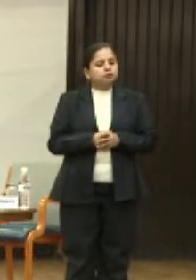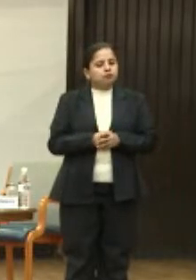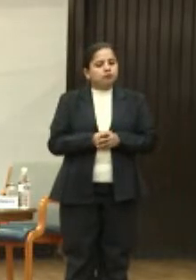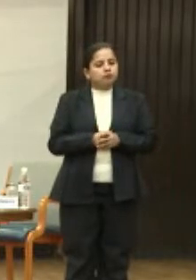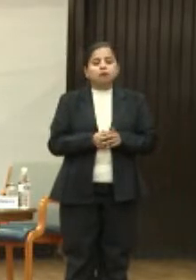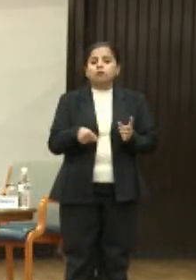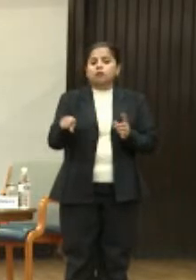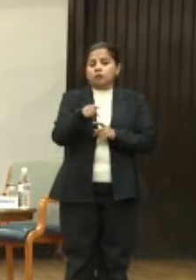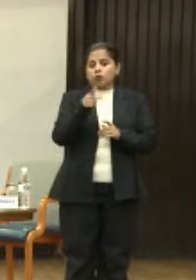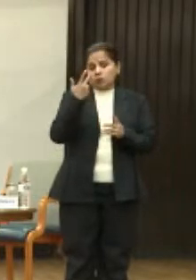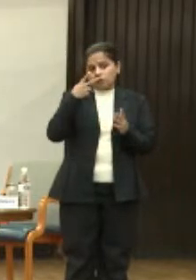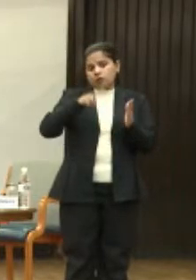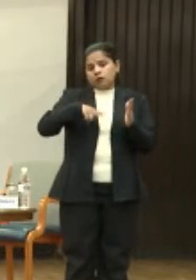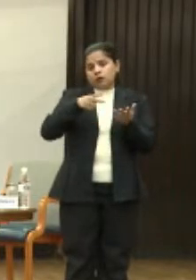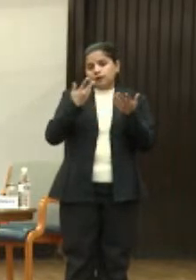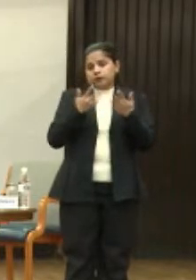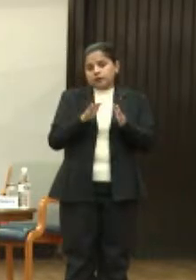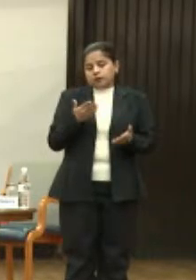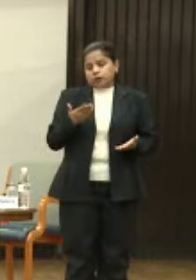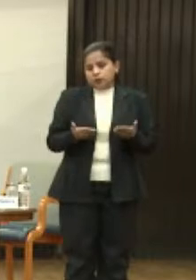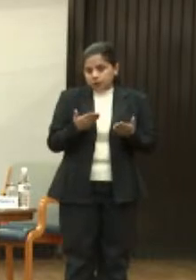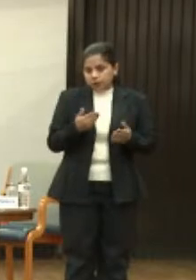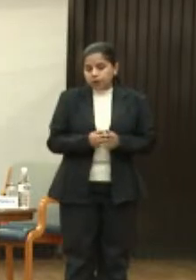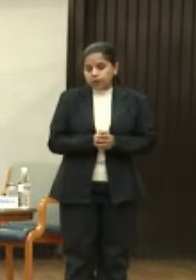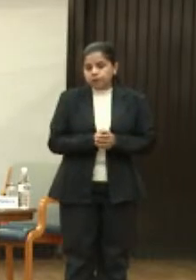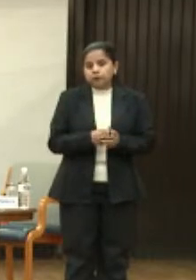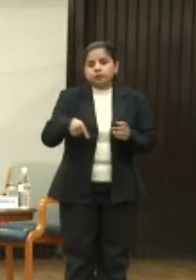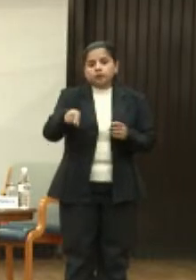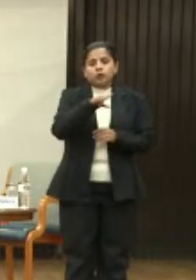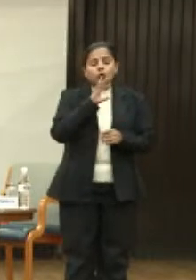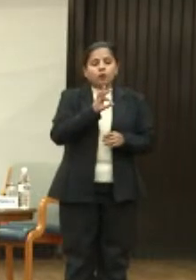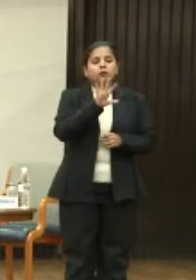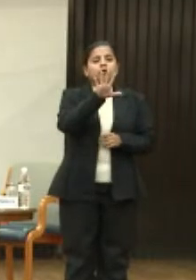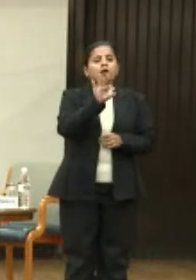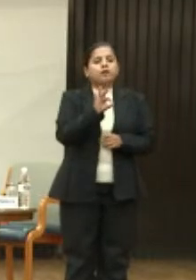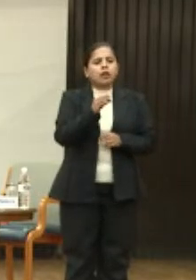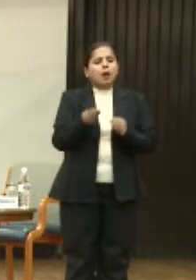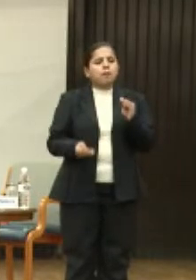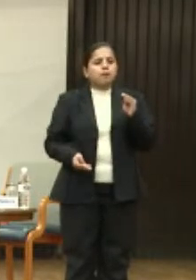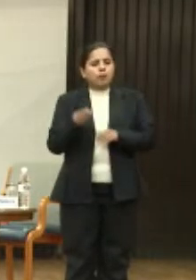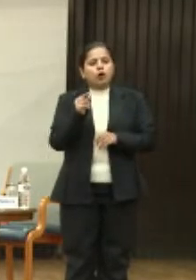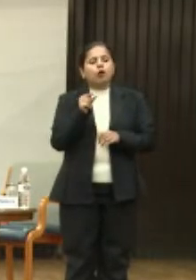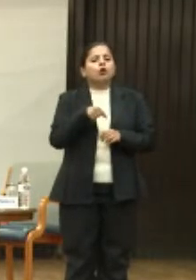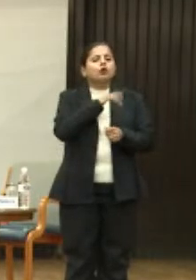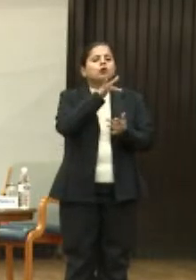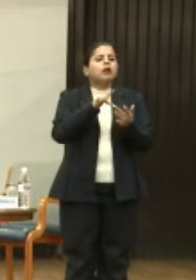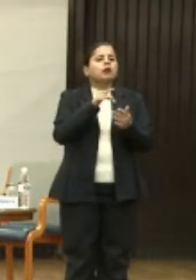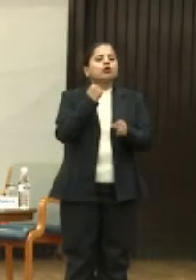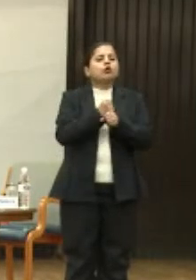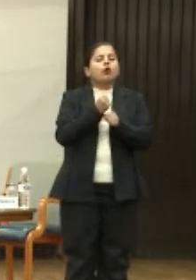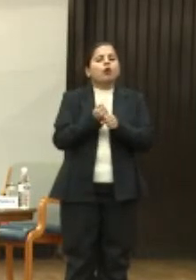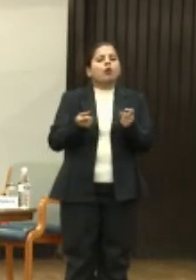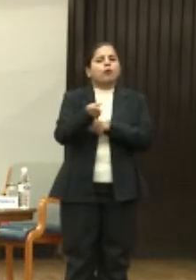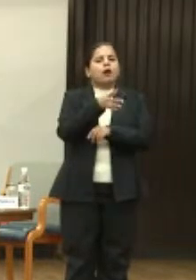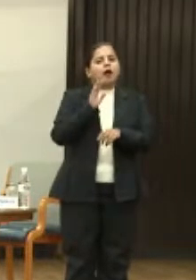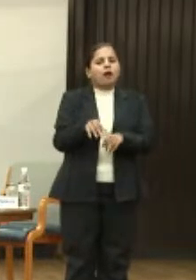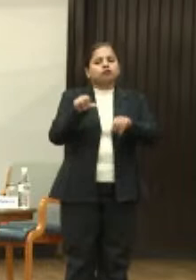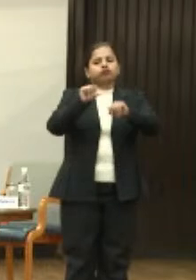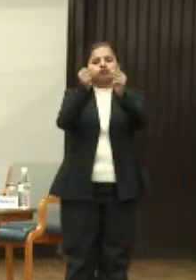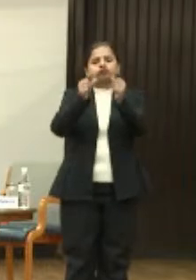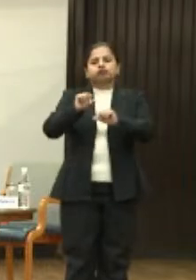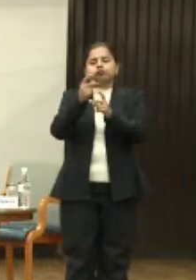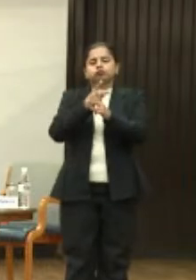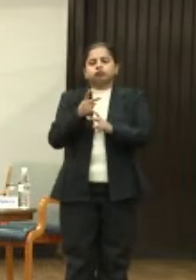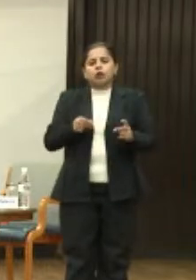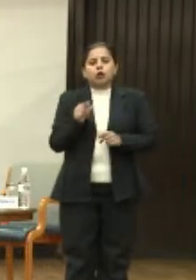You will have read that out of the 50 plus union government level statutes,